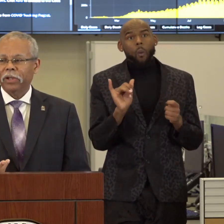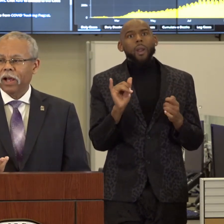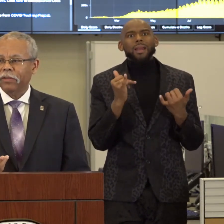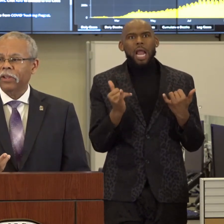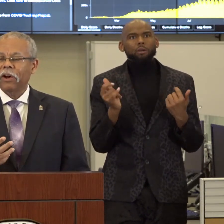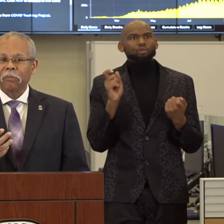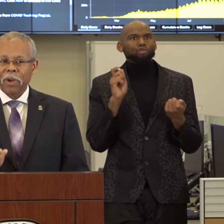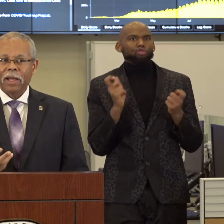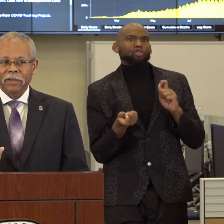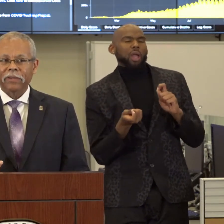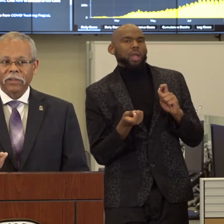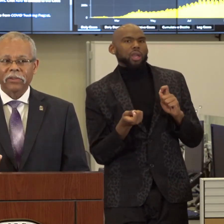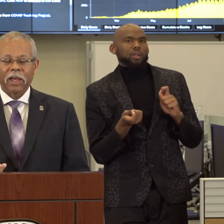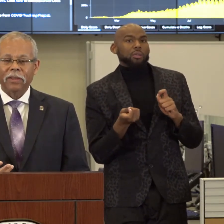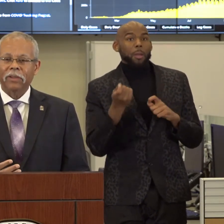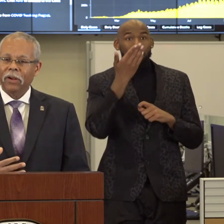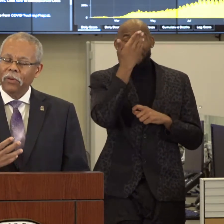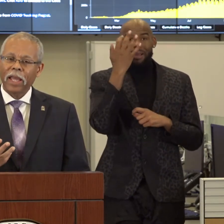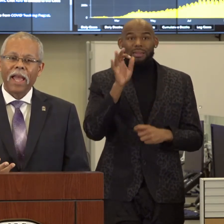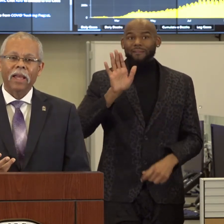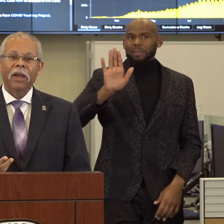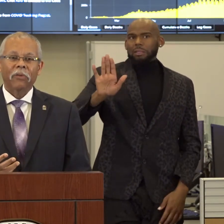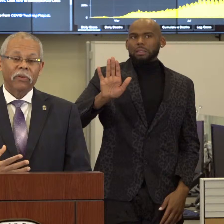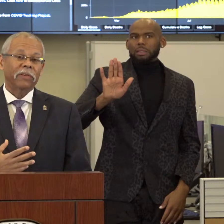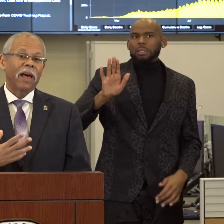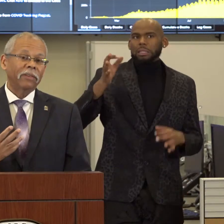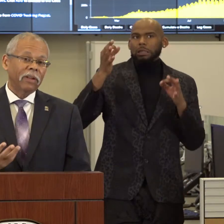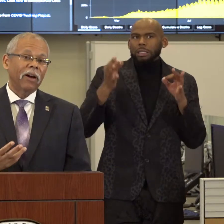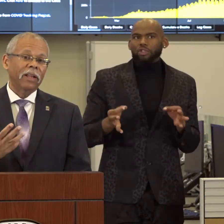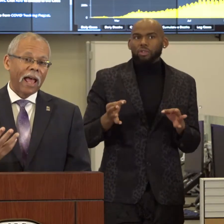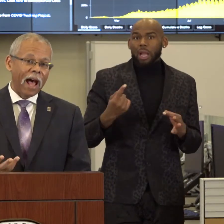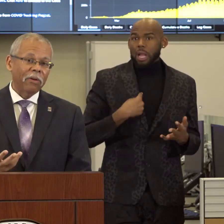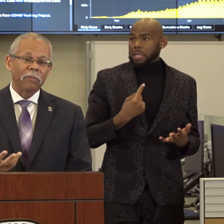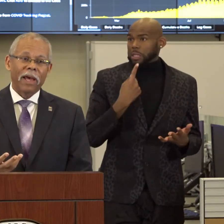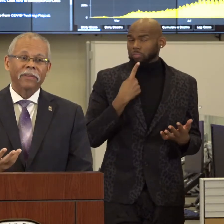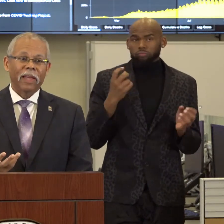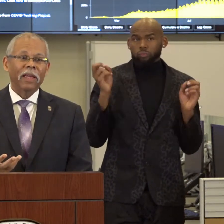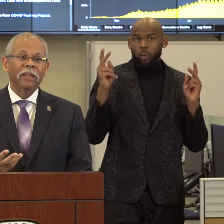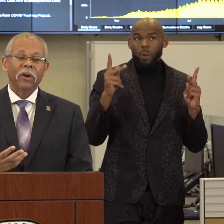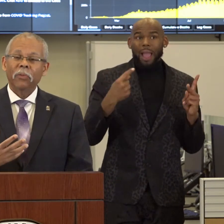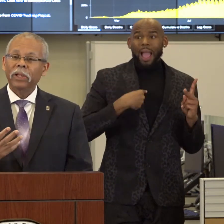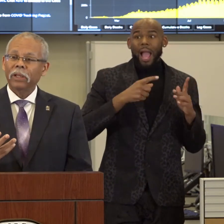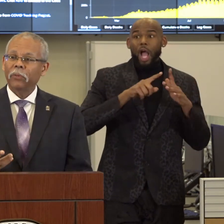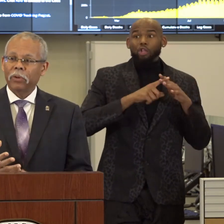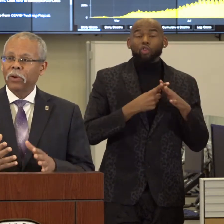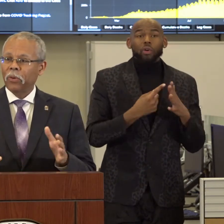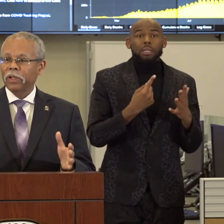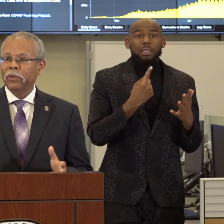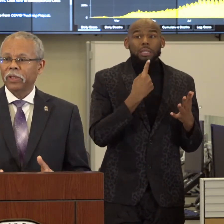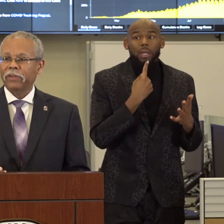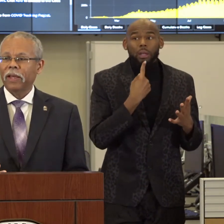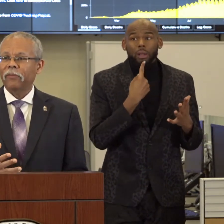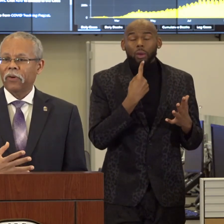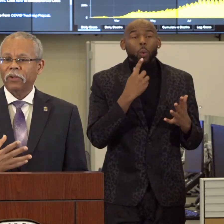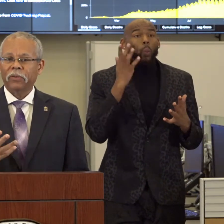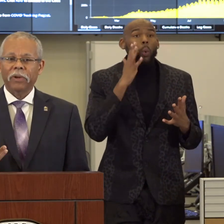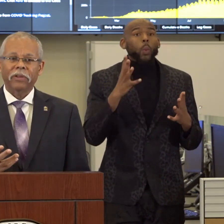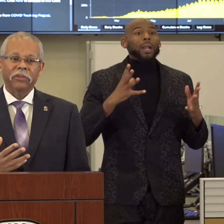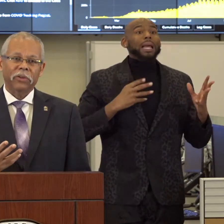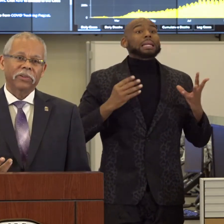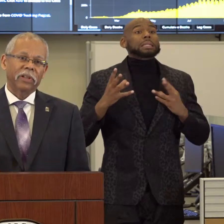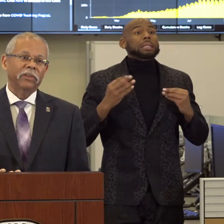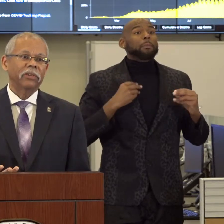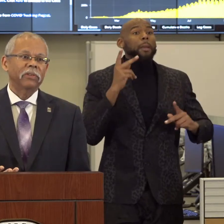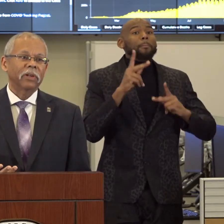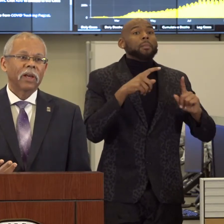that was because of my decision. I said, okay, because I started out by saying we were going to accept folks from